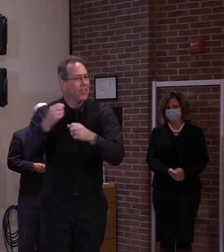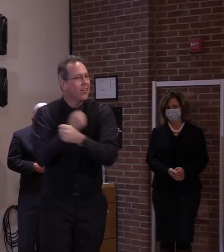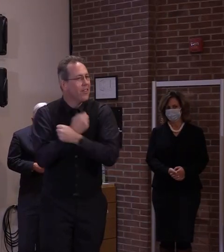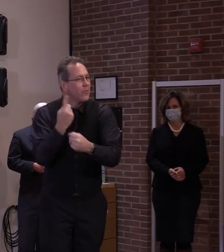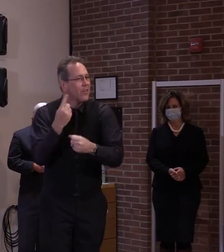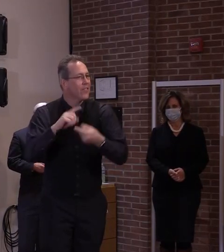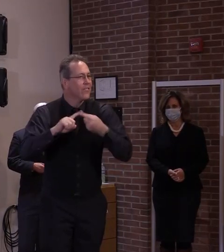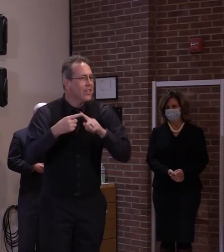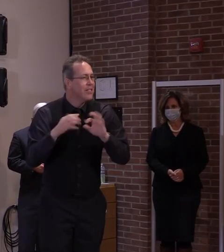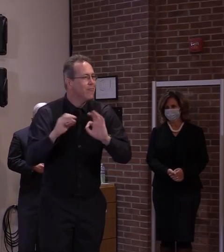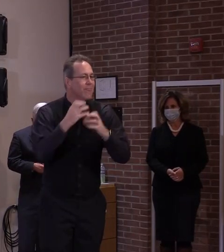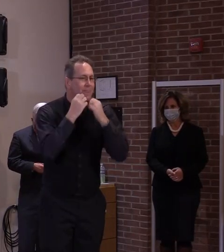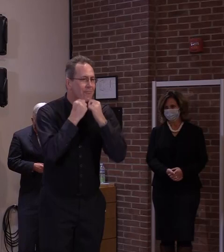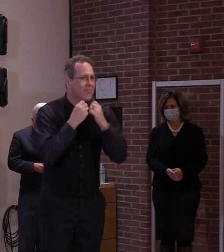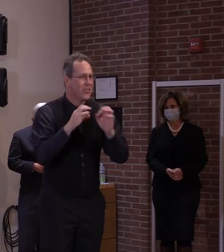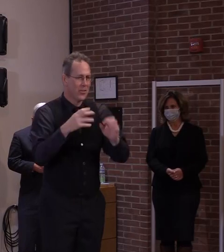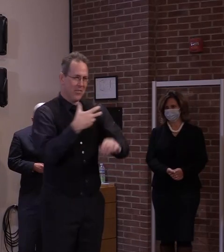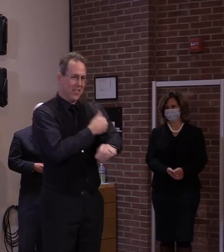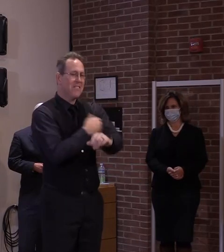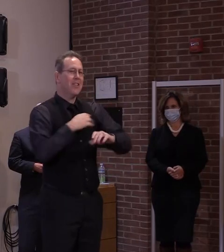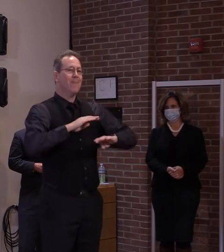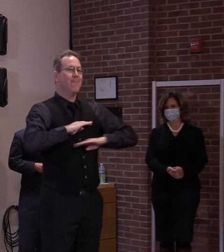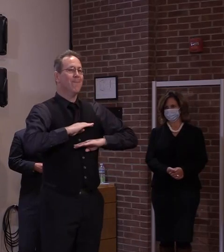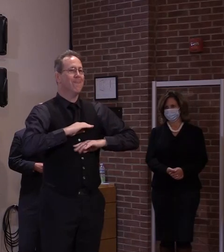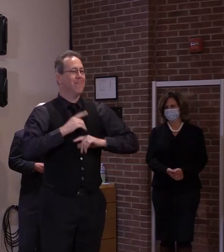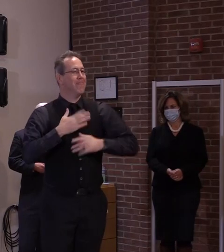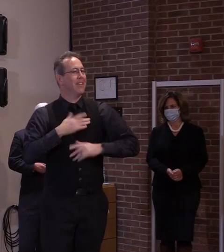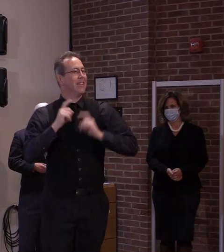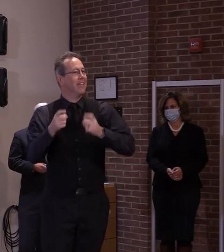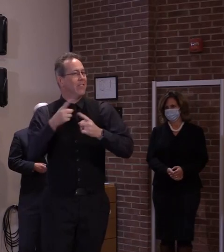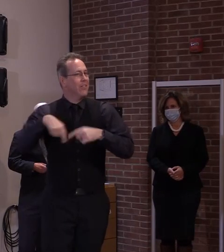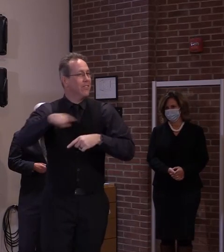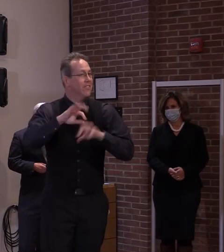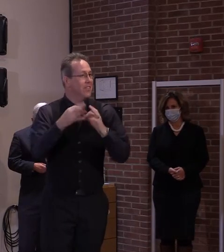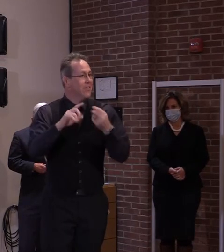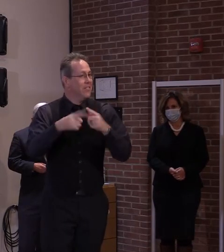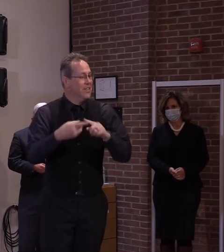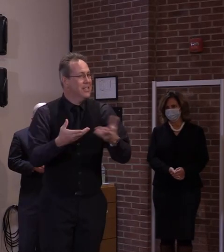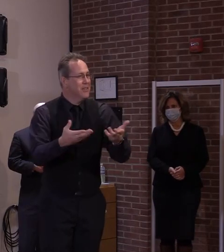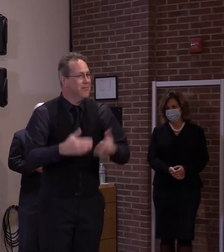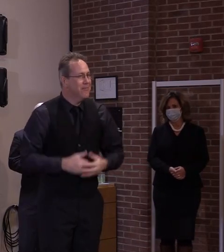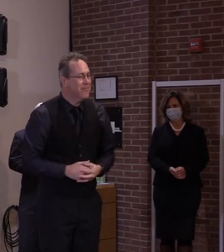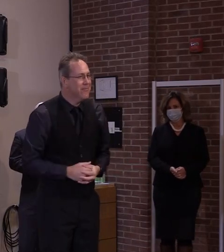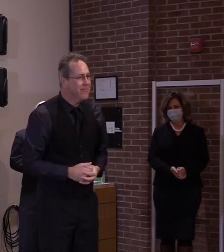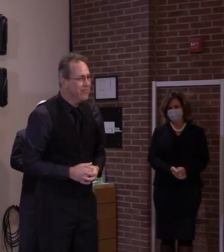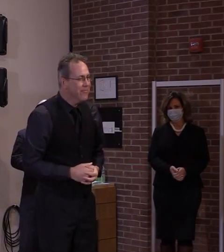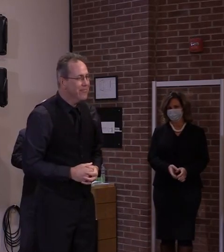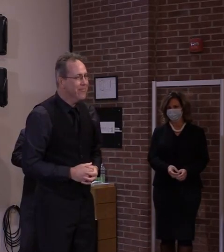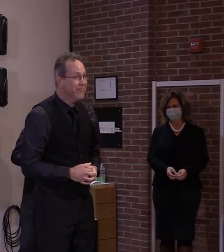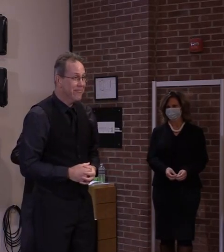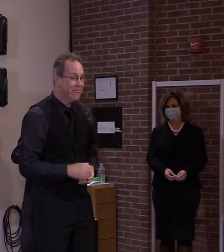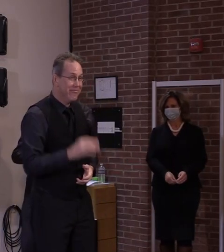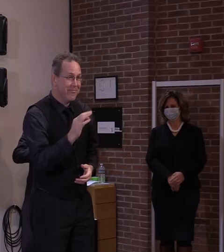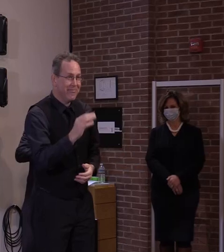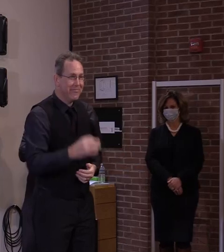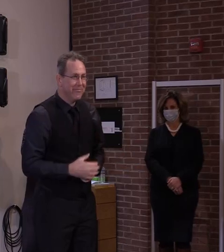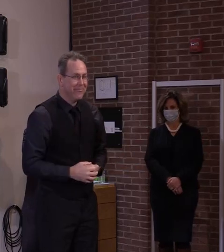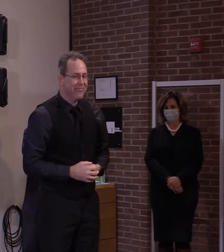in vaccinated and not put them at any risk compared to if you weren't. I'll stop there.